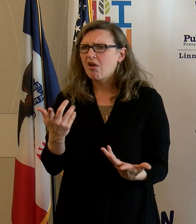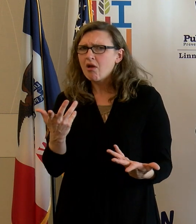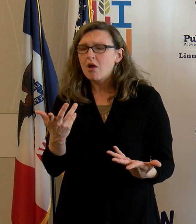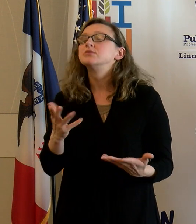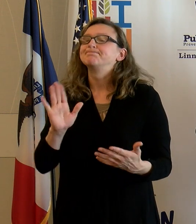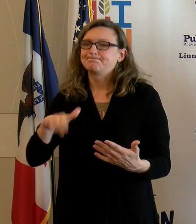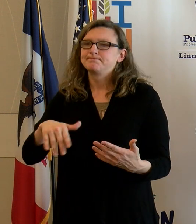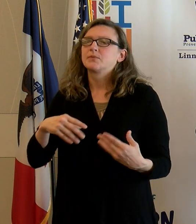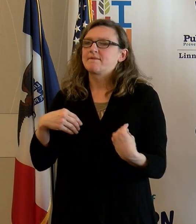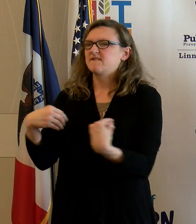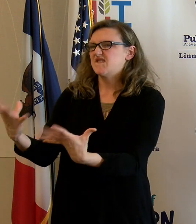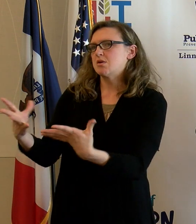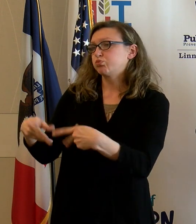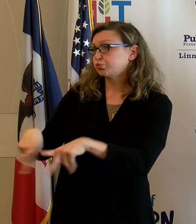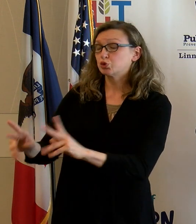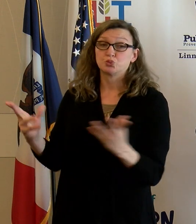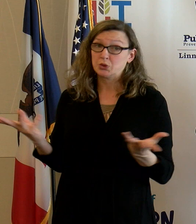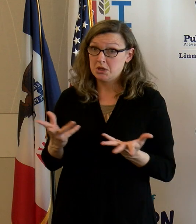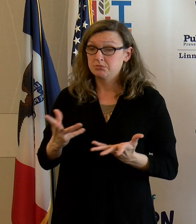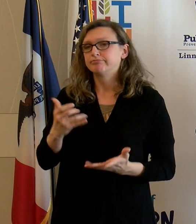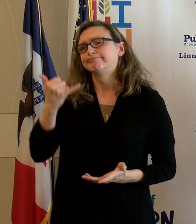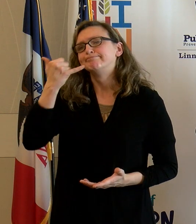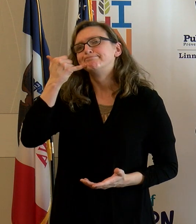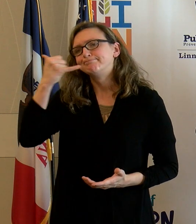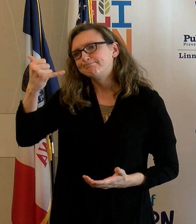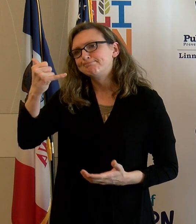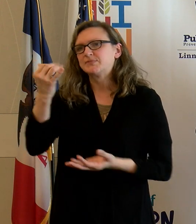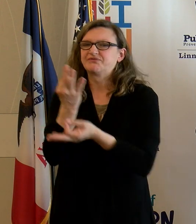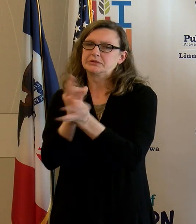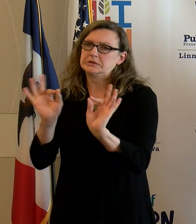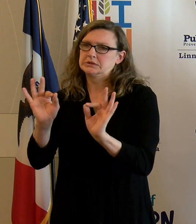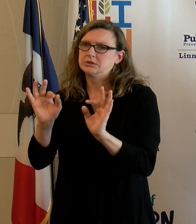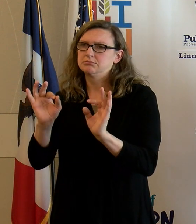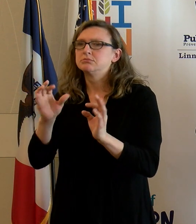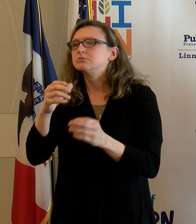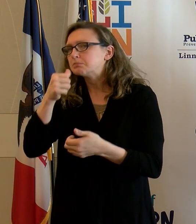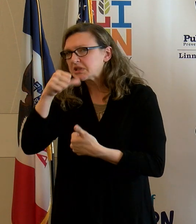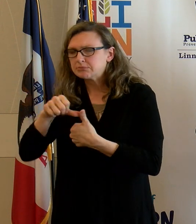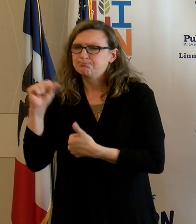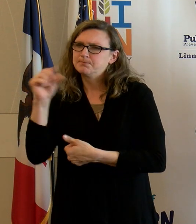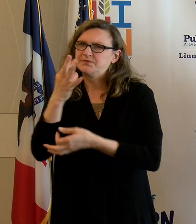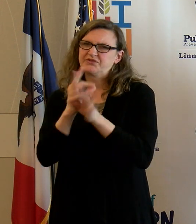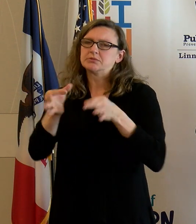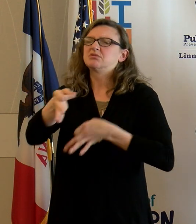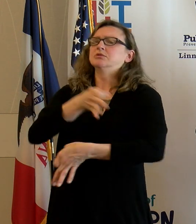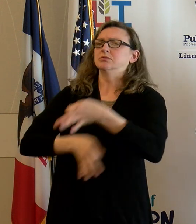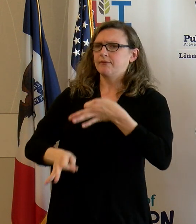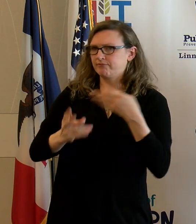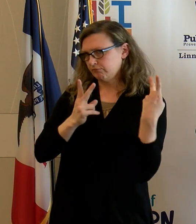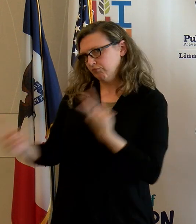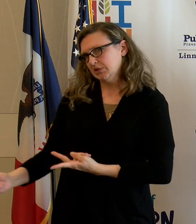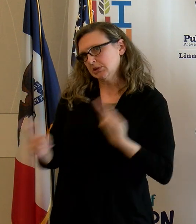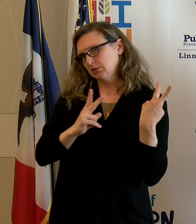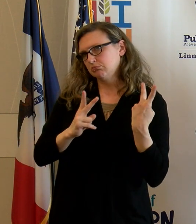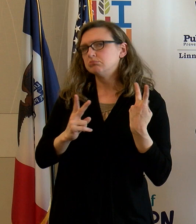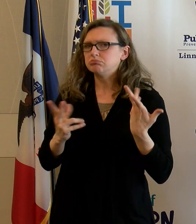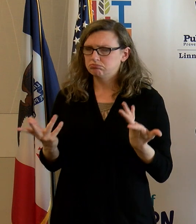them with additional free postage so that they can continue to make contact with their loved ones while they're in the facility.